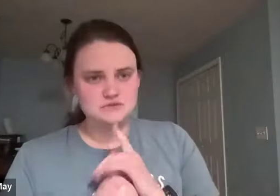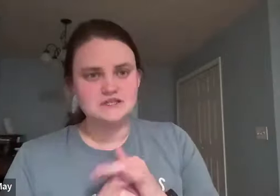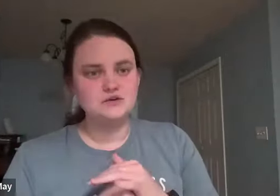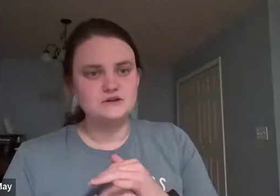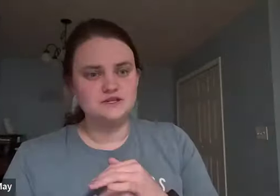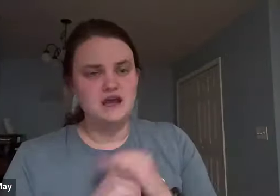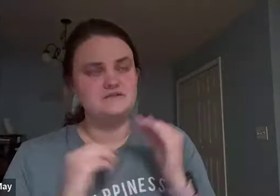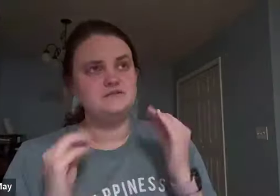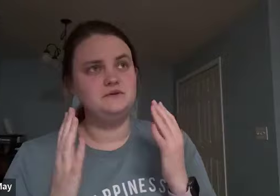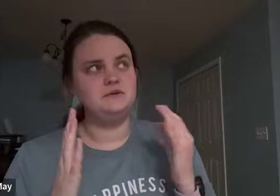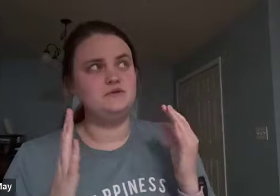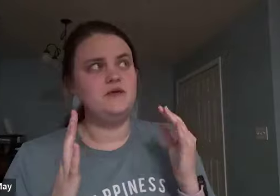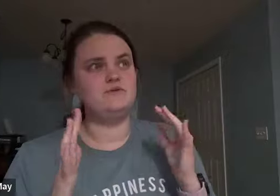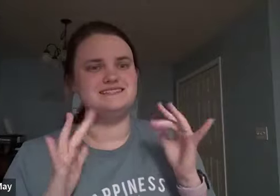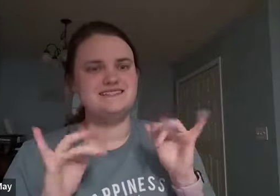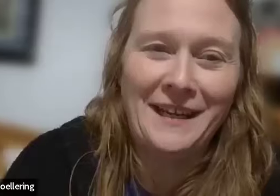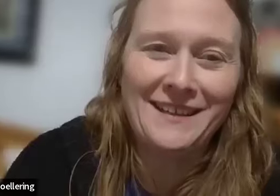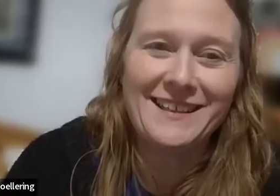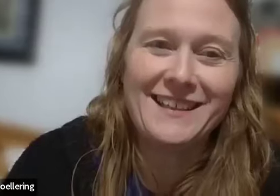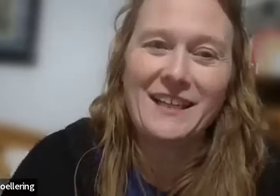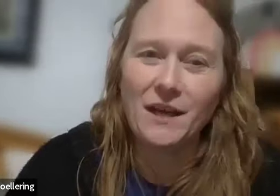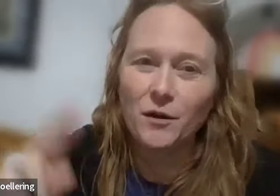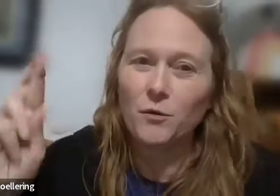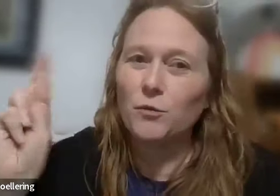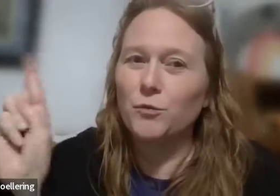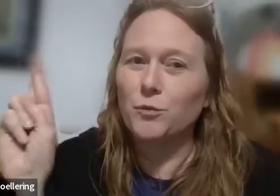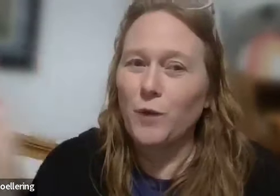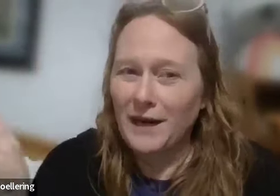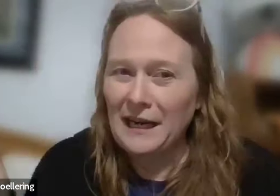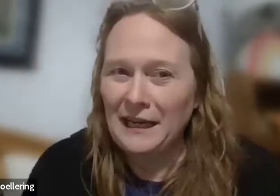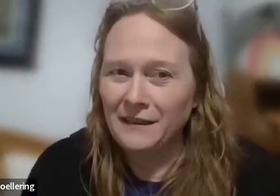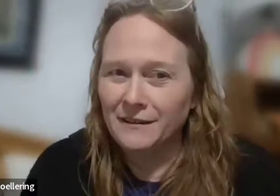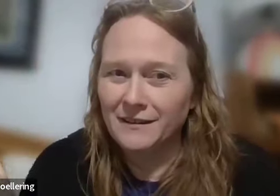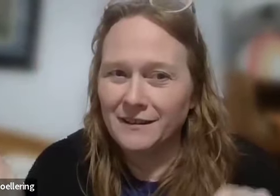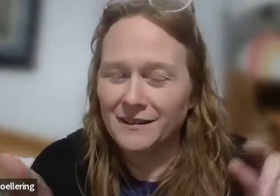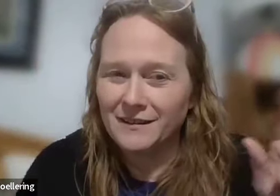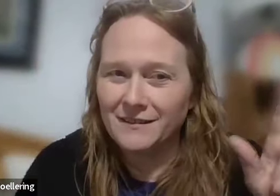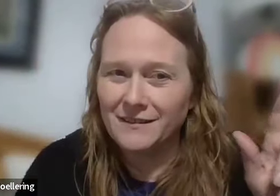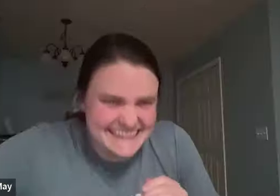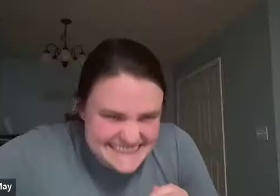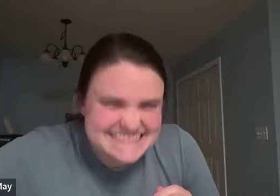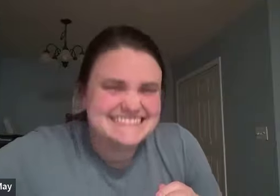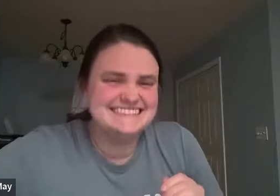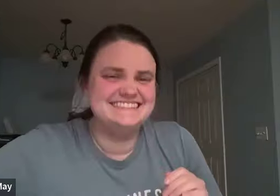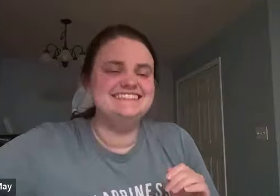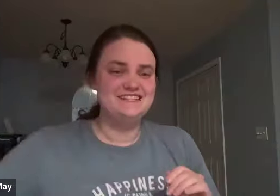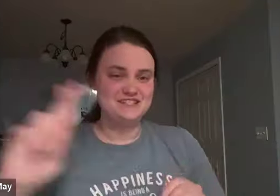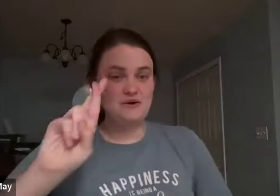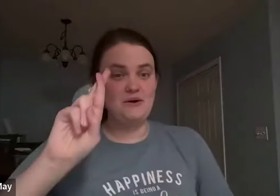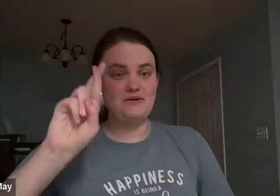really cool is when you have a few people that Wait a minute. Wait. Right hand. Wait, what was that? Yeah, So I caught you.